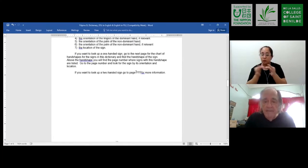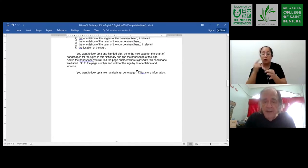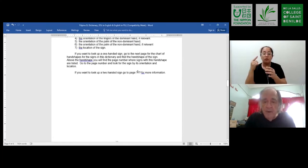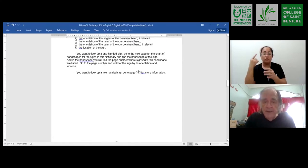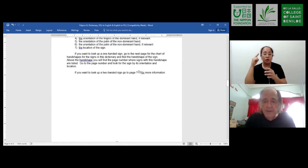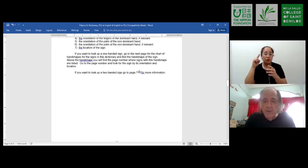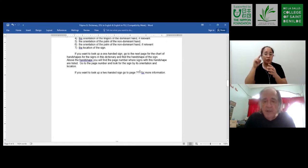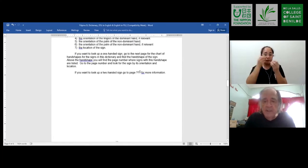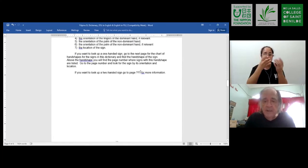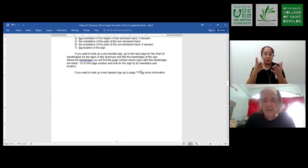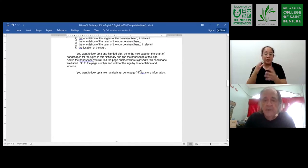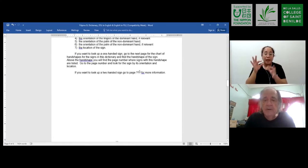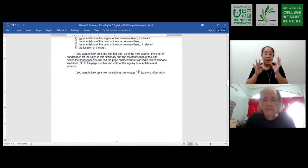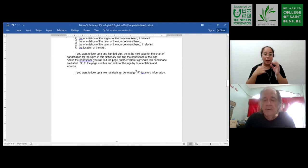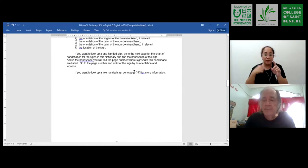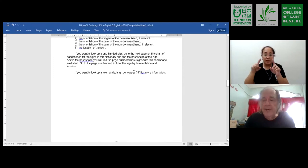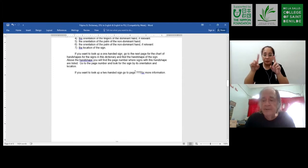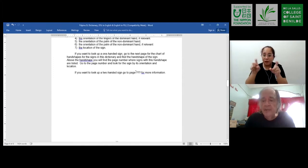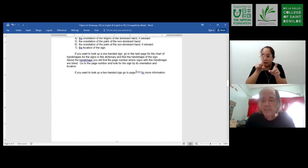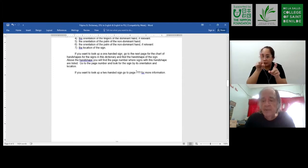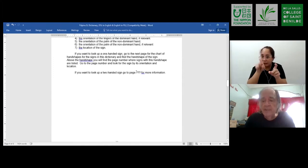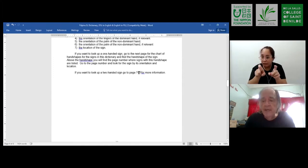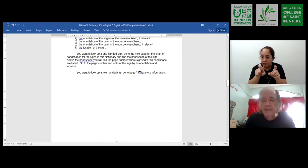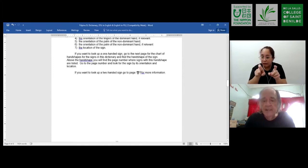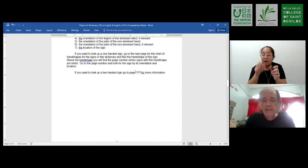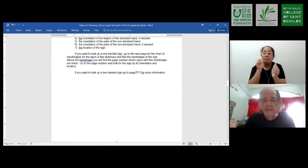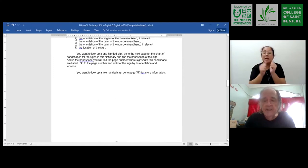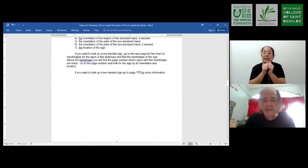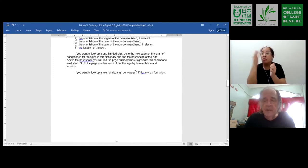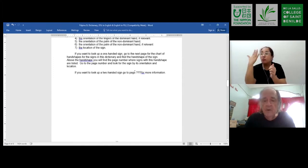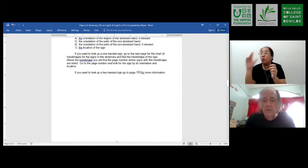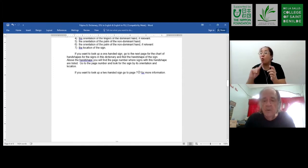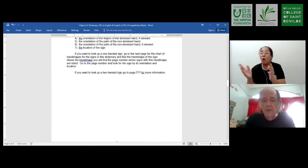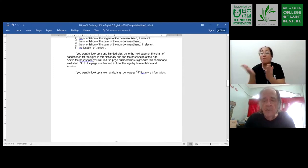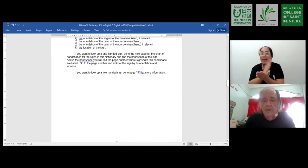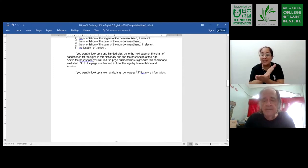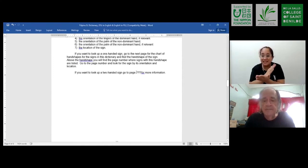like question marks here, we don't know the page numbers yet. So